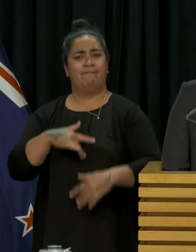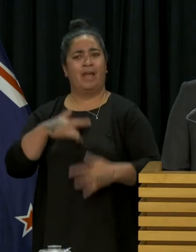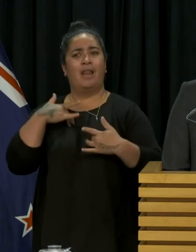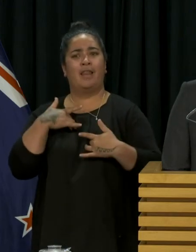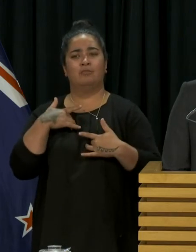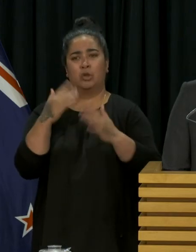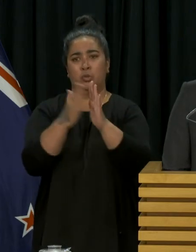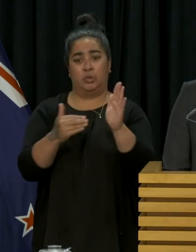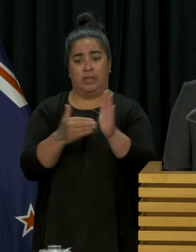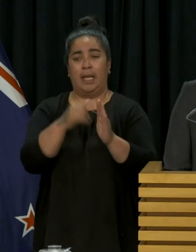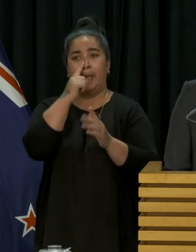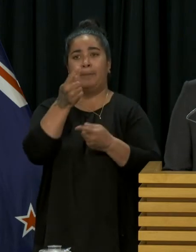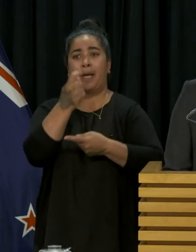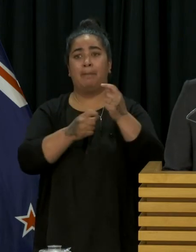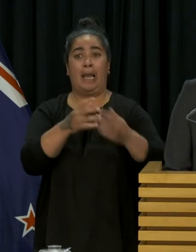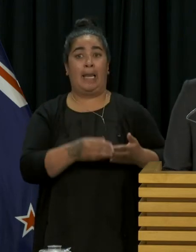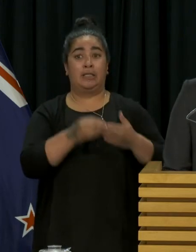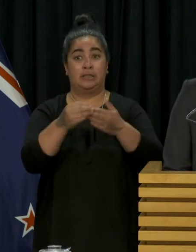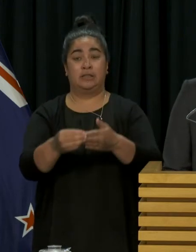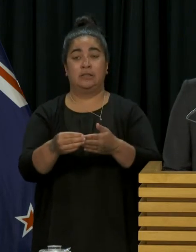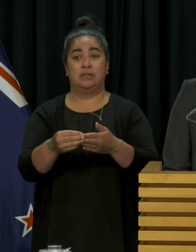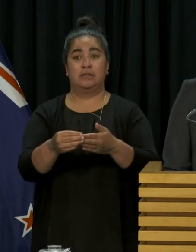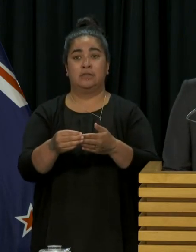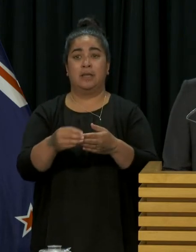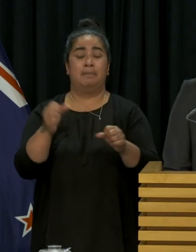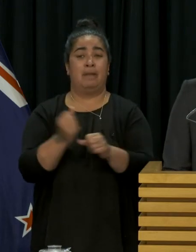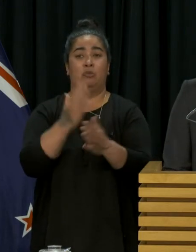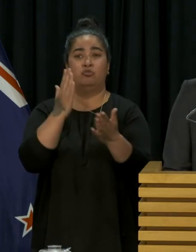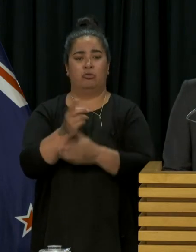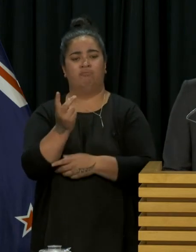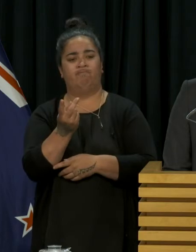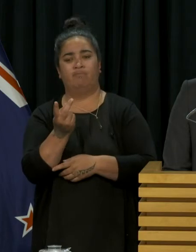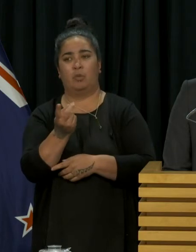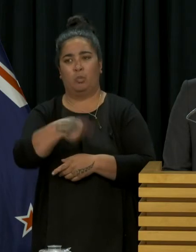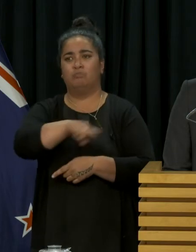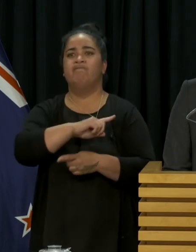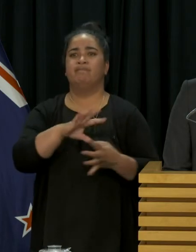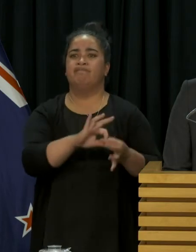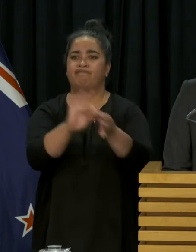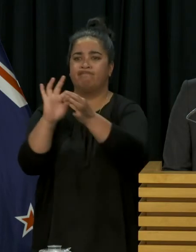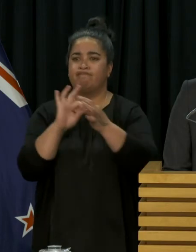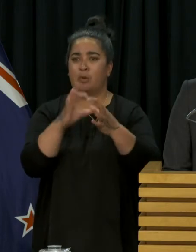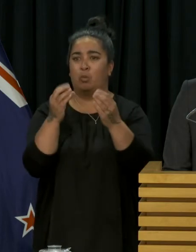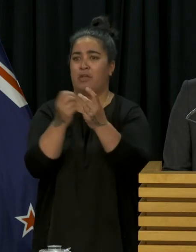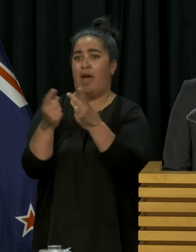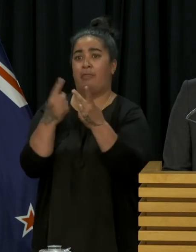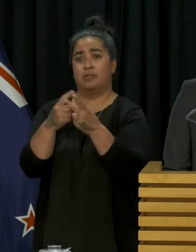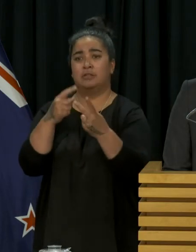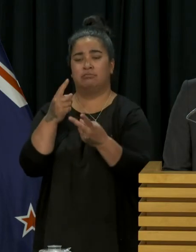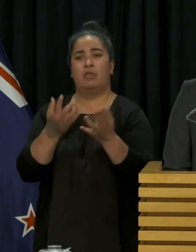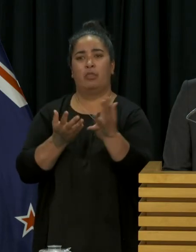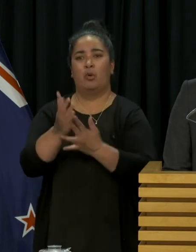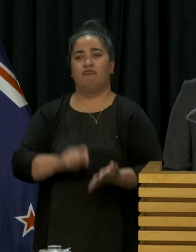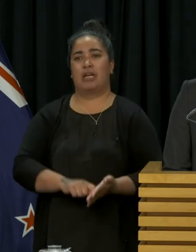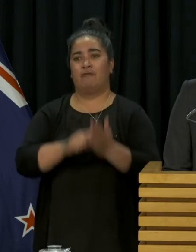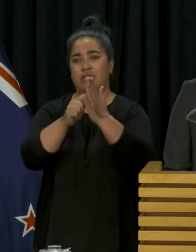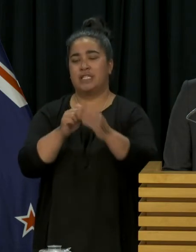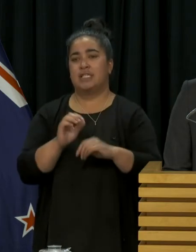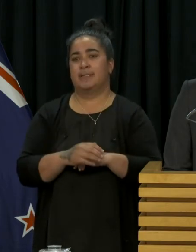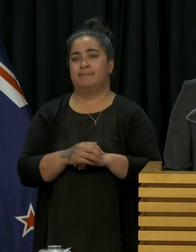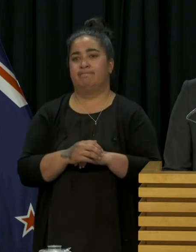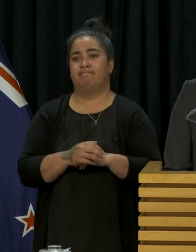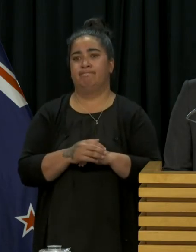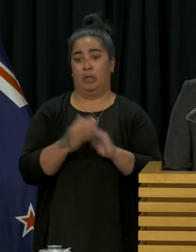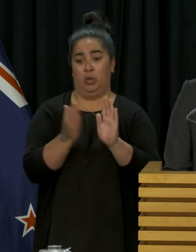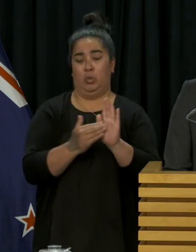important leadership role, ensuring we continue to work cooperatively as we recover. New Zealand's management